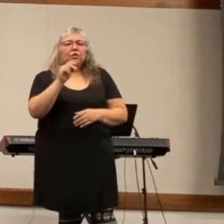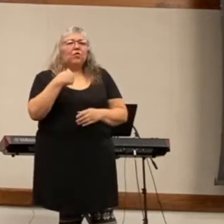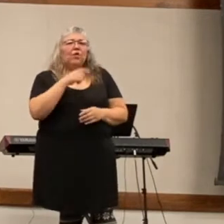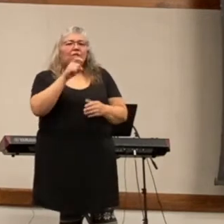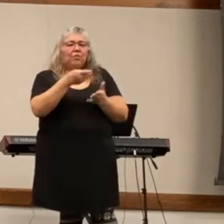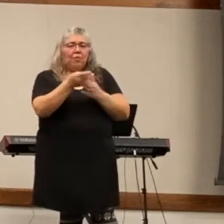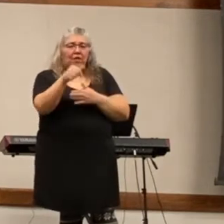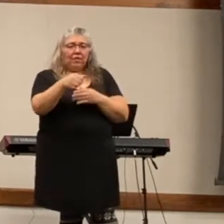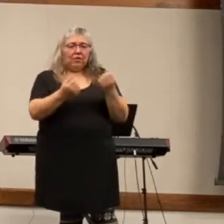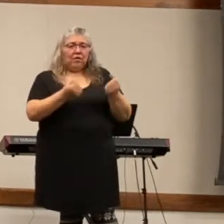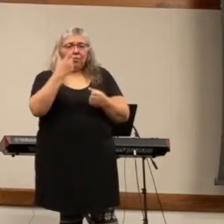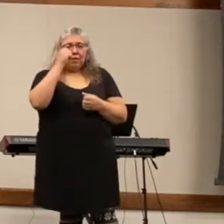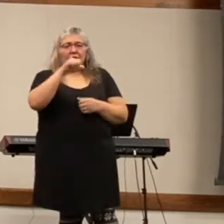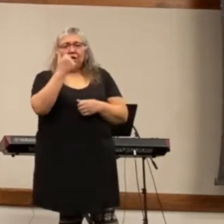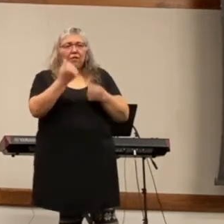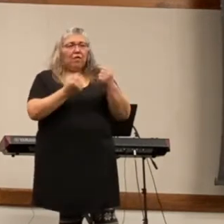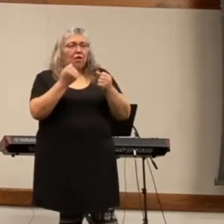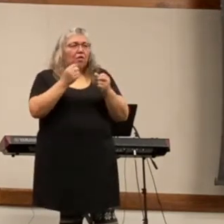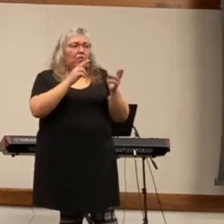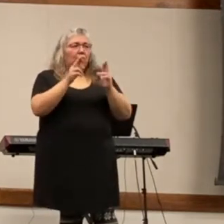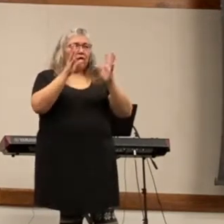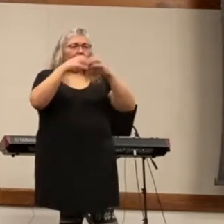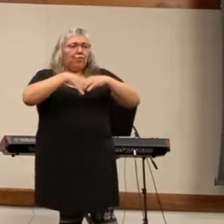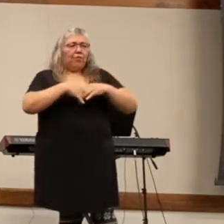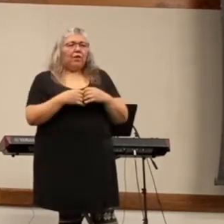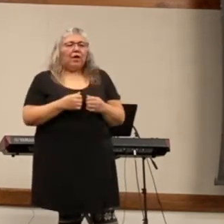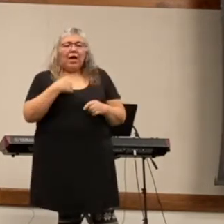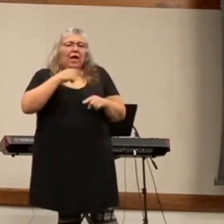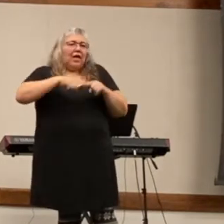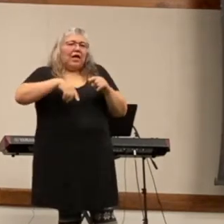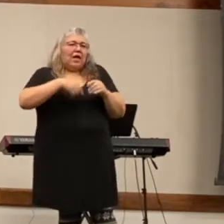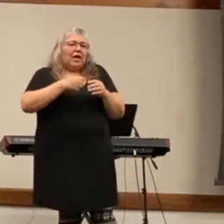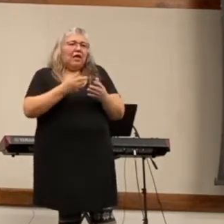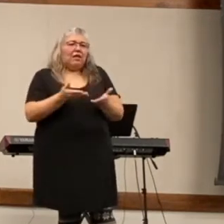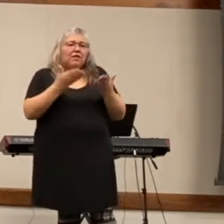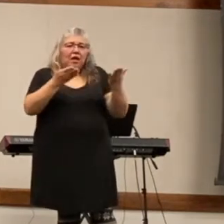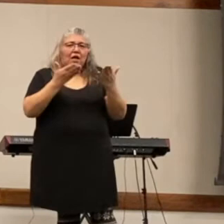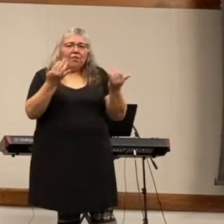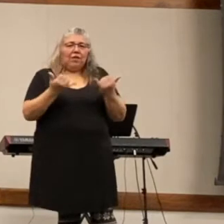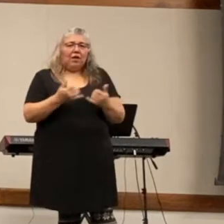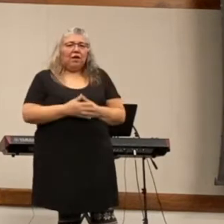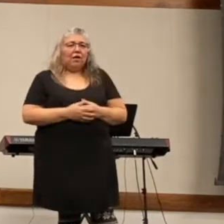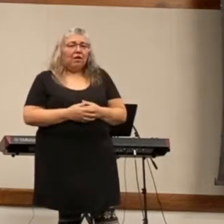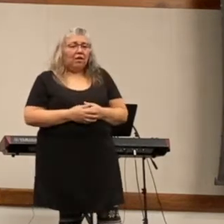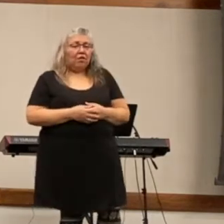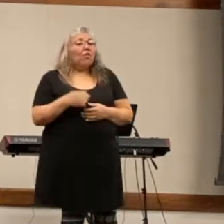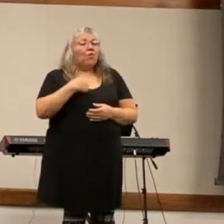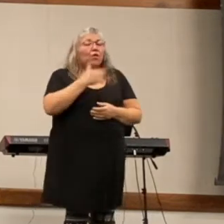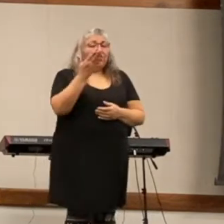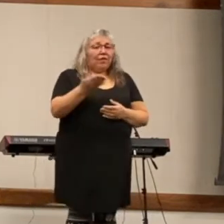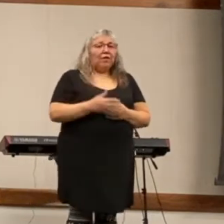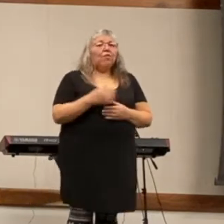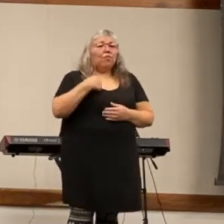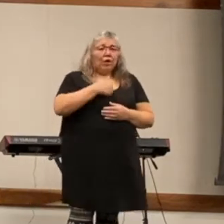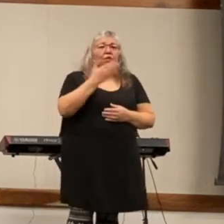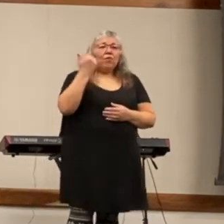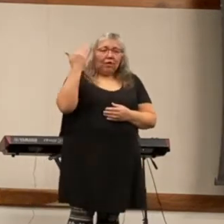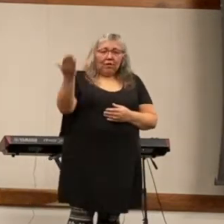buy this car because the other car is about to go out, so I just can't tithe right now. I mean, Trudy and I were there. We were